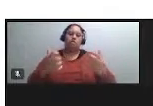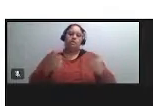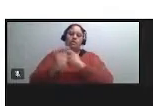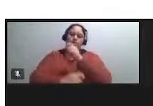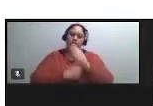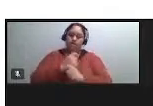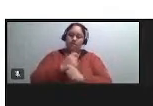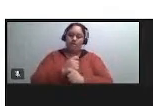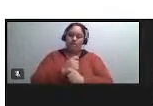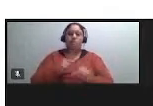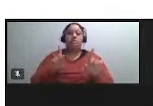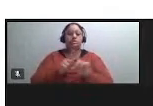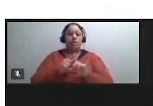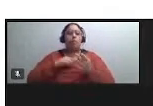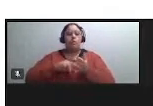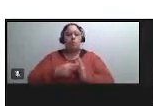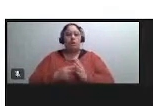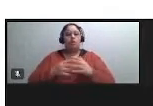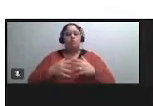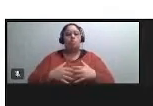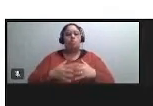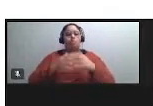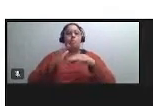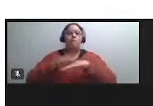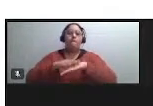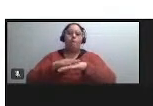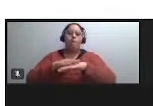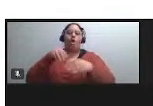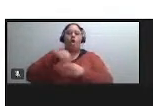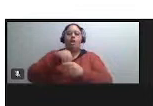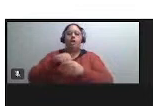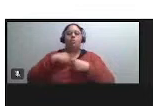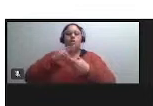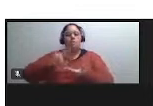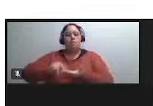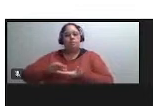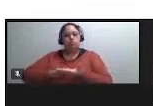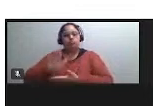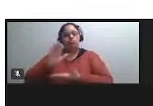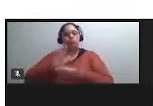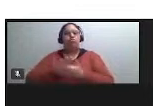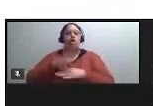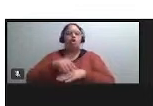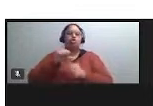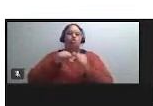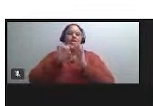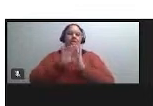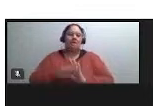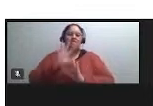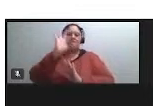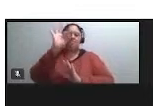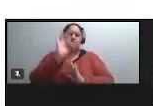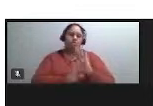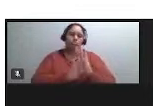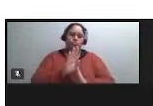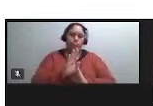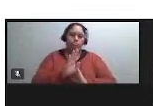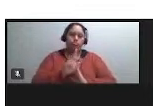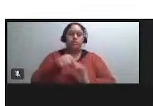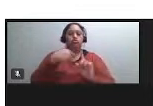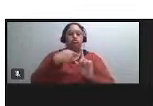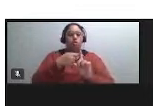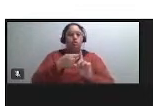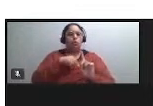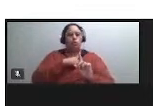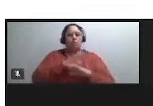also plan to increase the content that we publish on social media platforms by 5%, and it's a target that